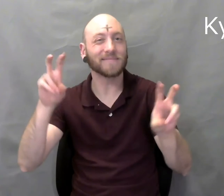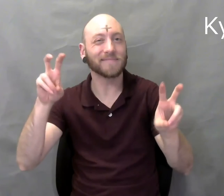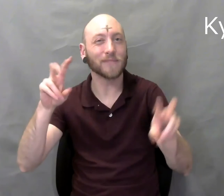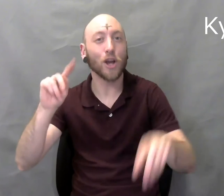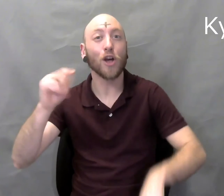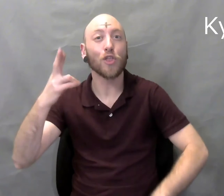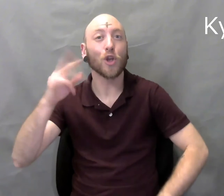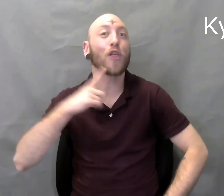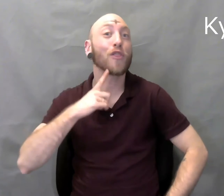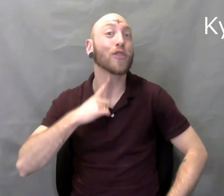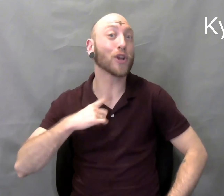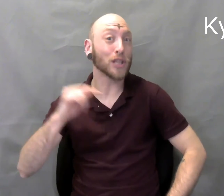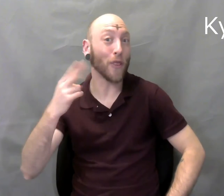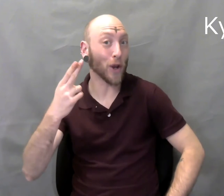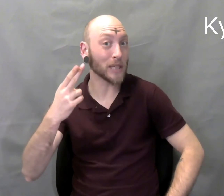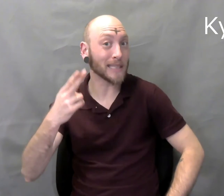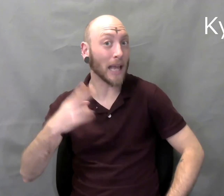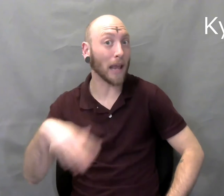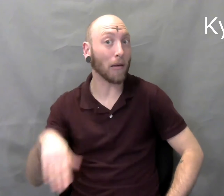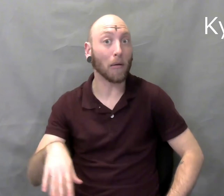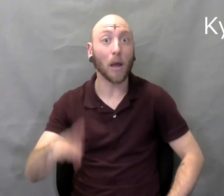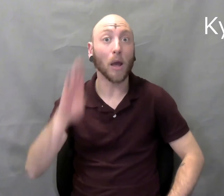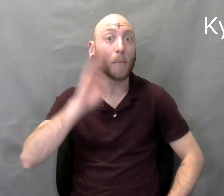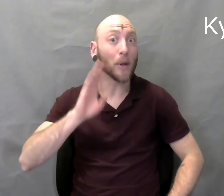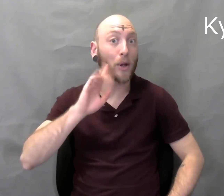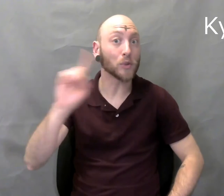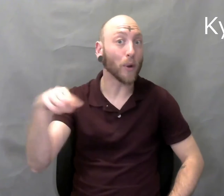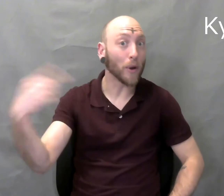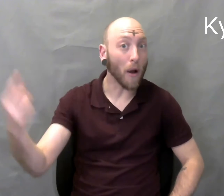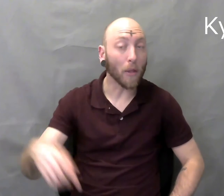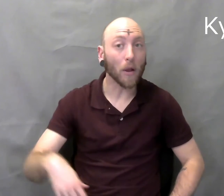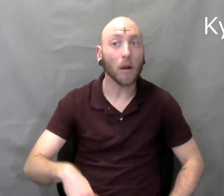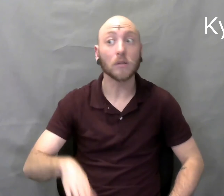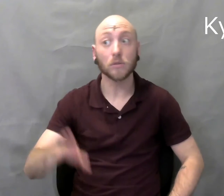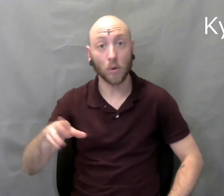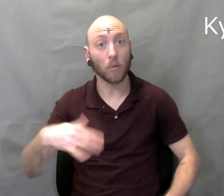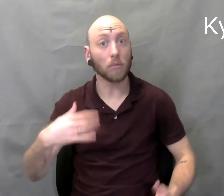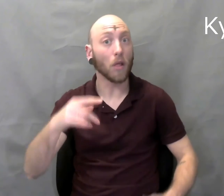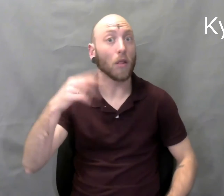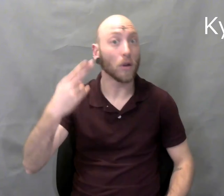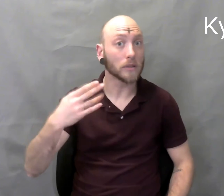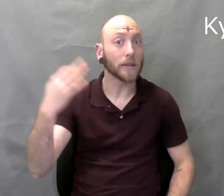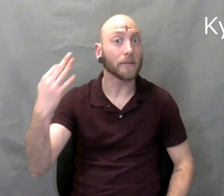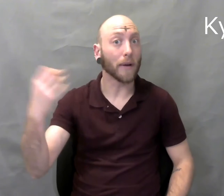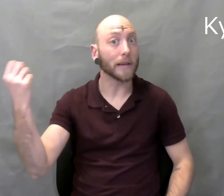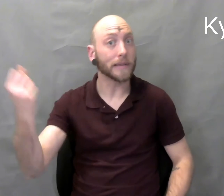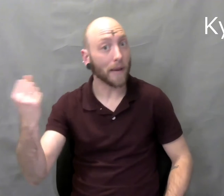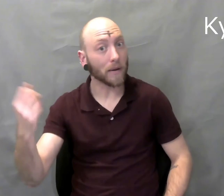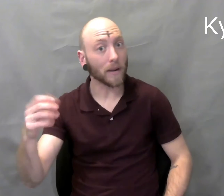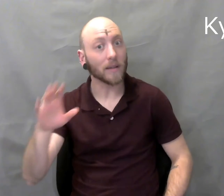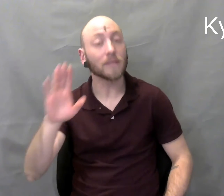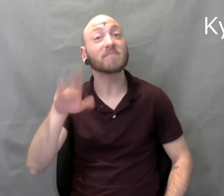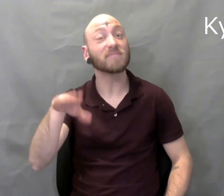Thirsty Thursdays, you got the dollar beers, so you got Thursday, Friday, Saturday. But then I was going to a